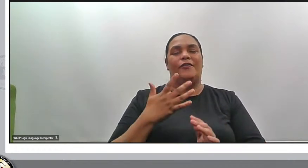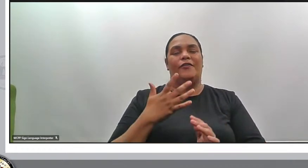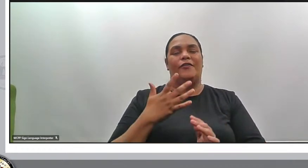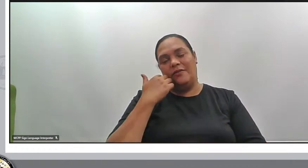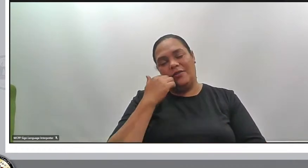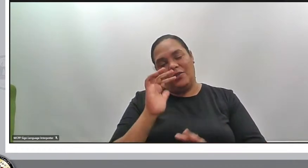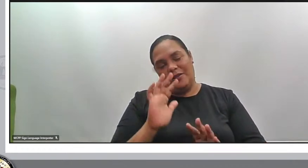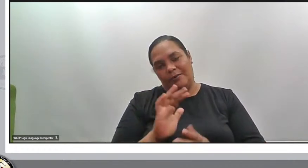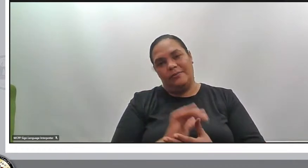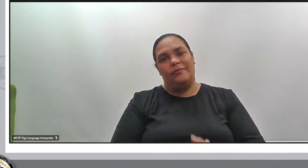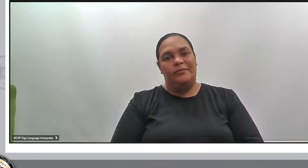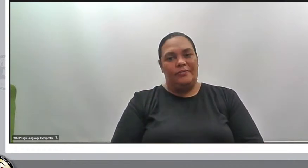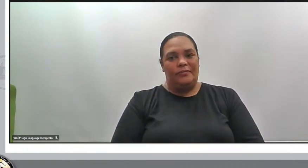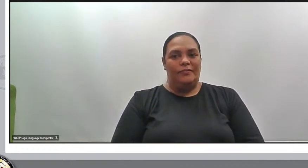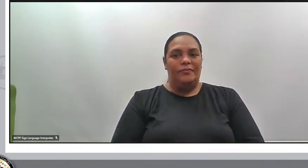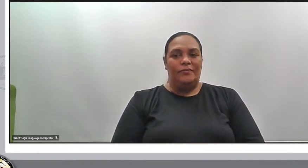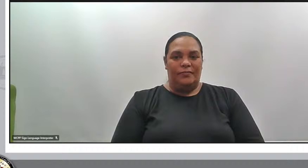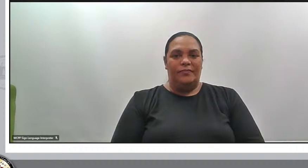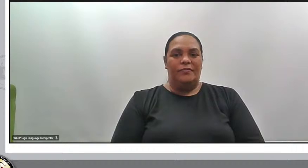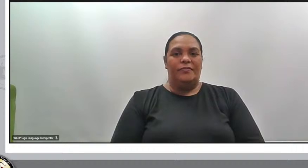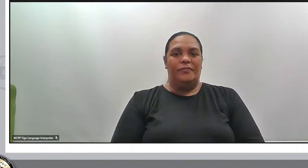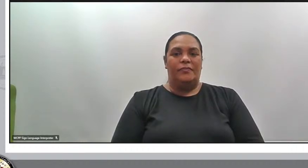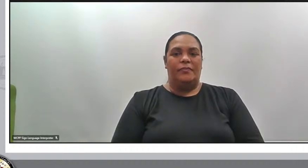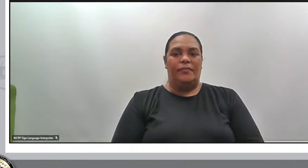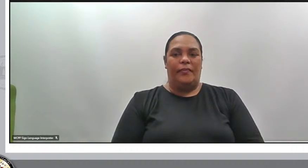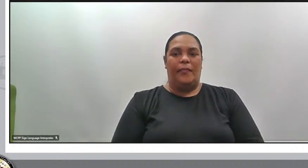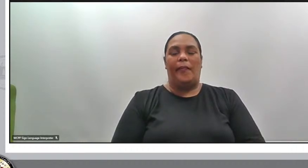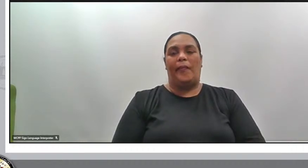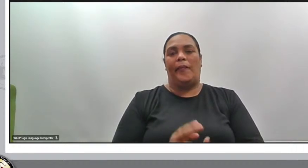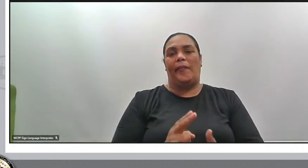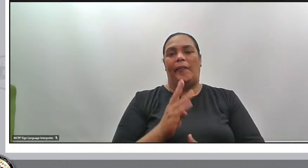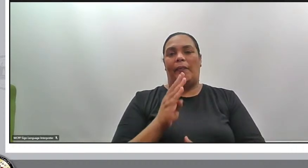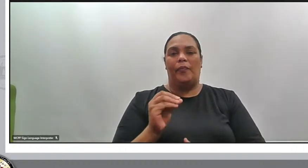for that. No problem. Honourable Bosman.